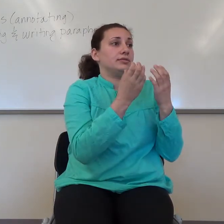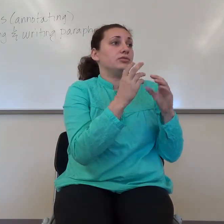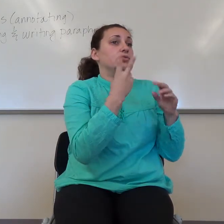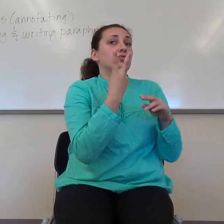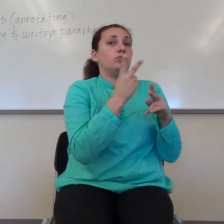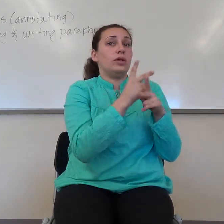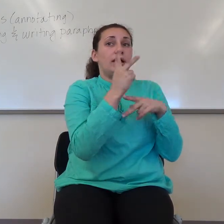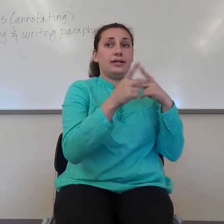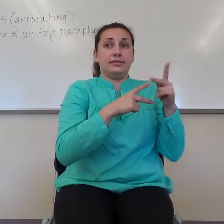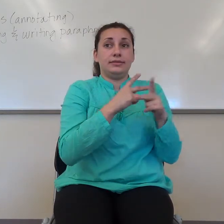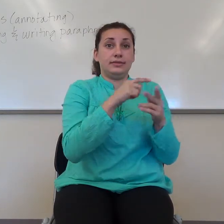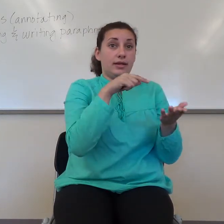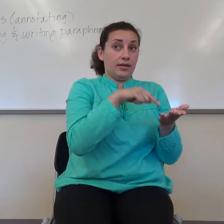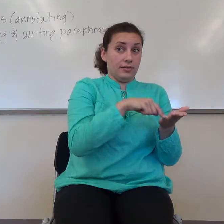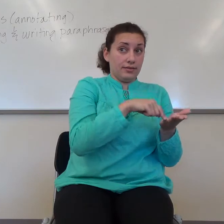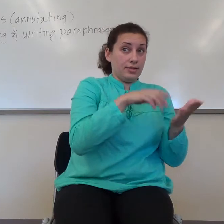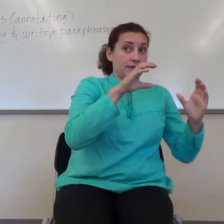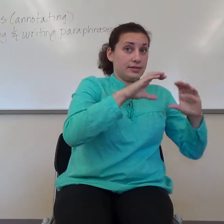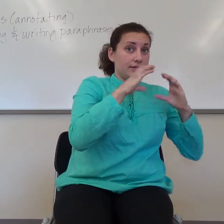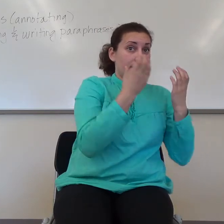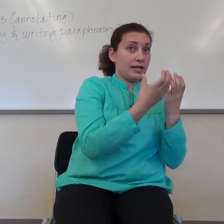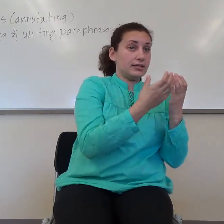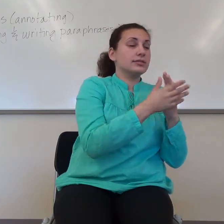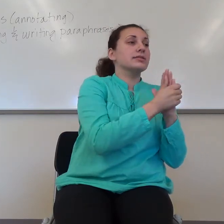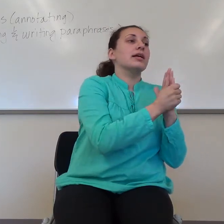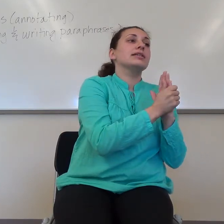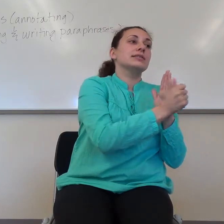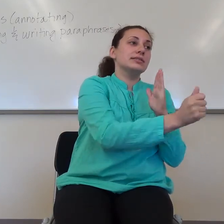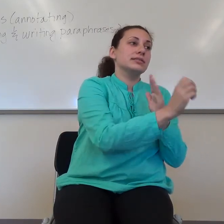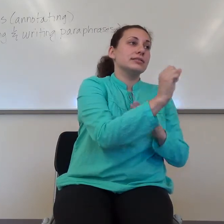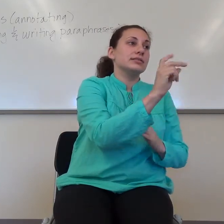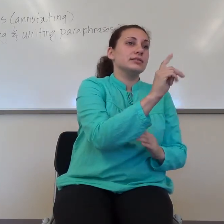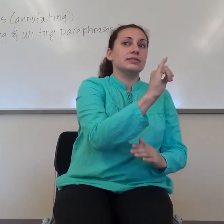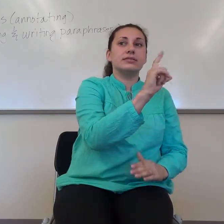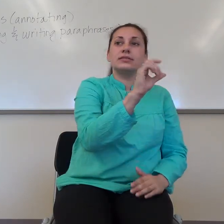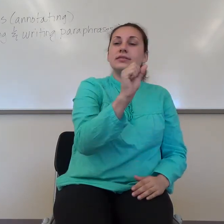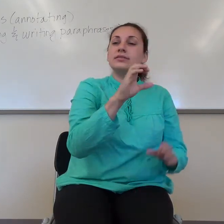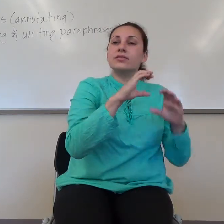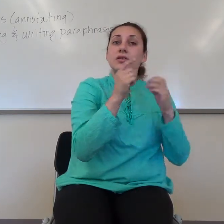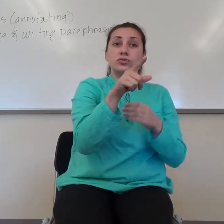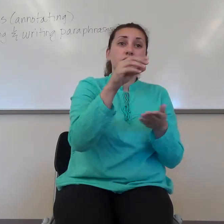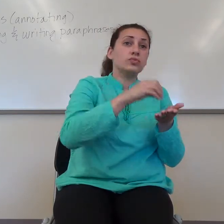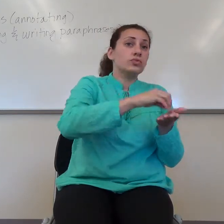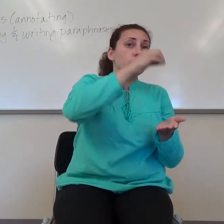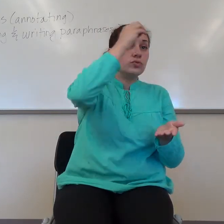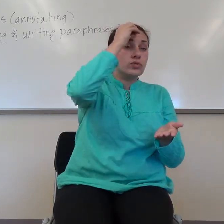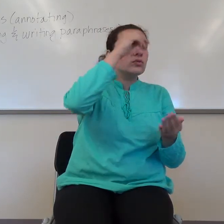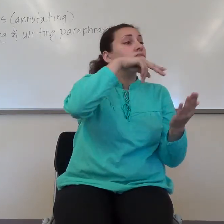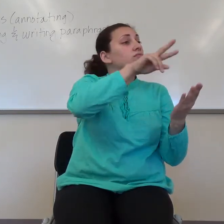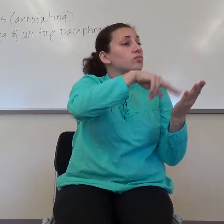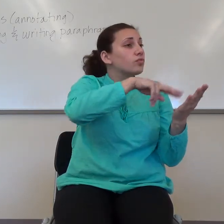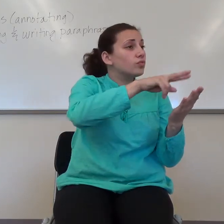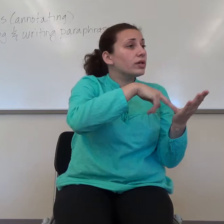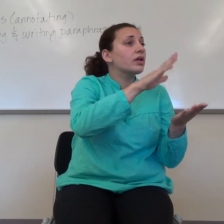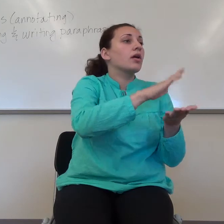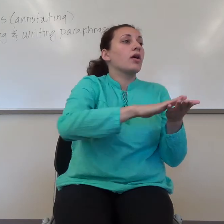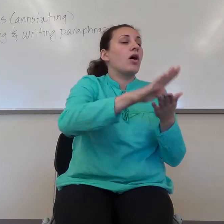This class is what is called a skills class. You are learning to read college level